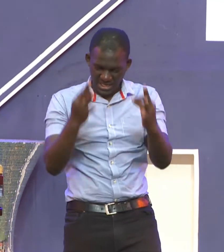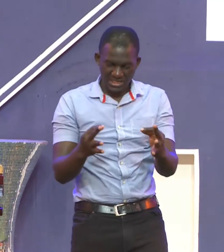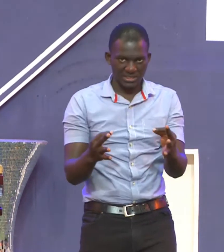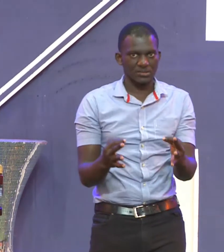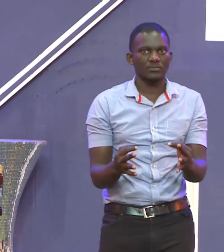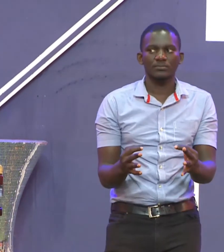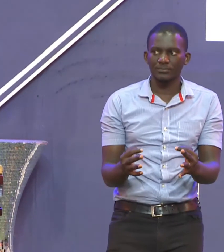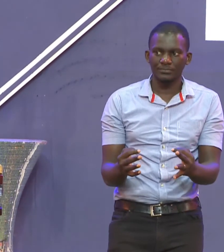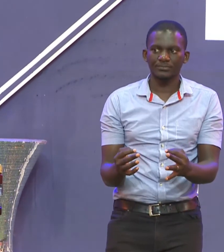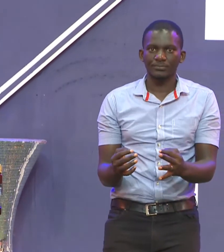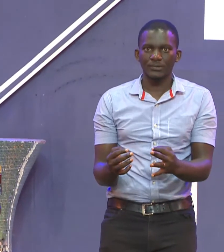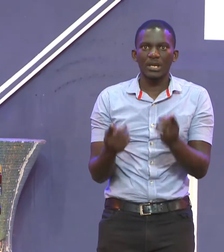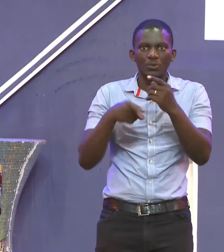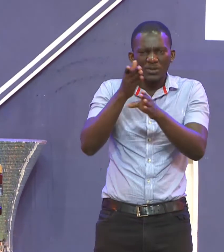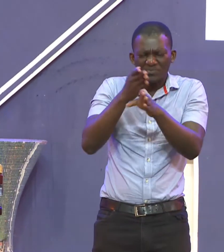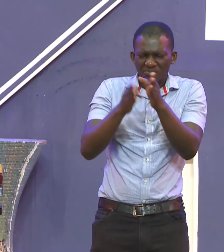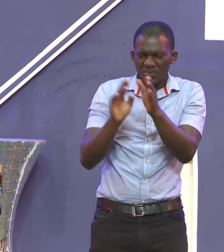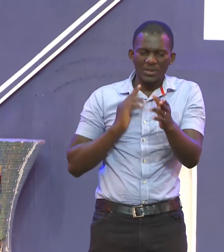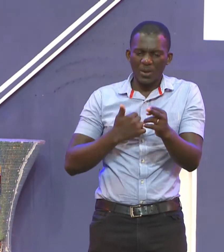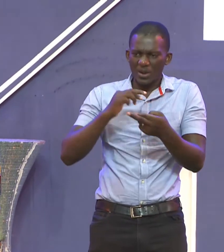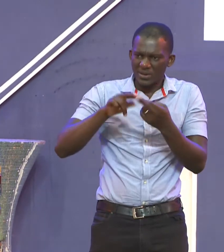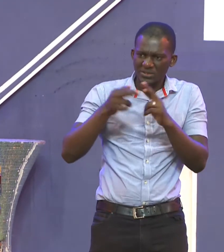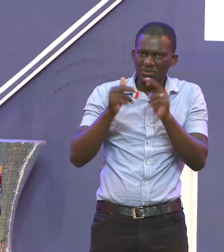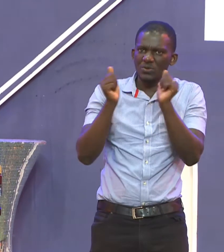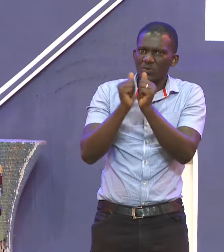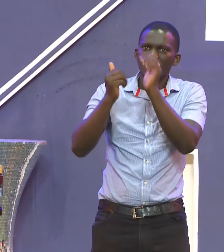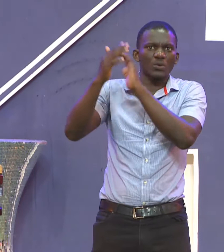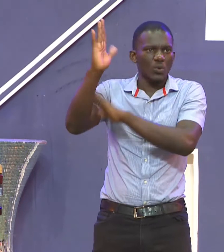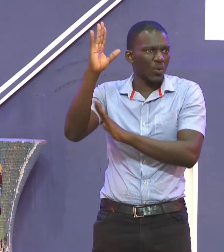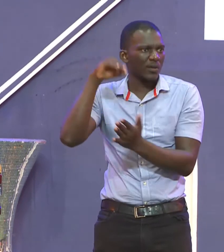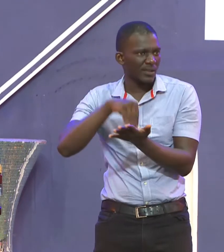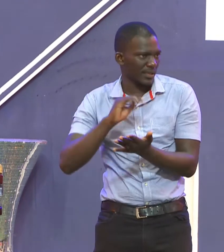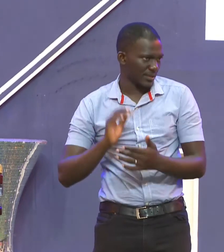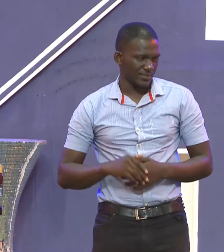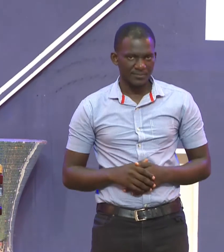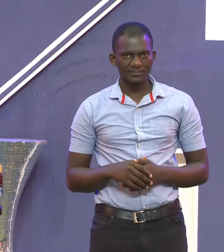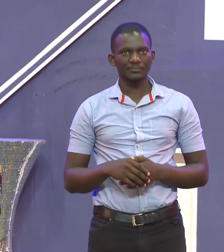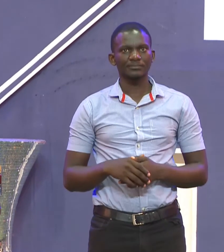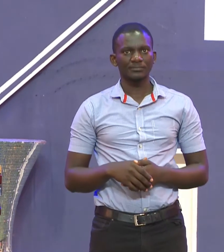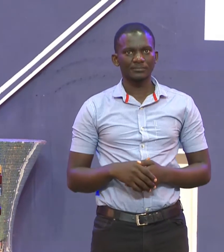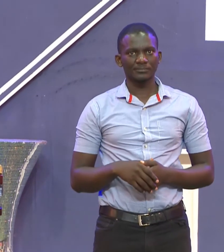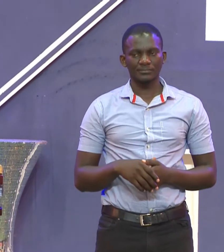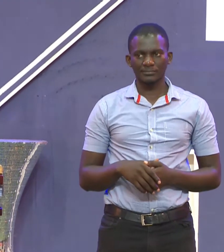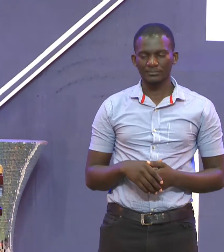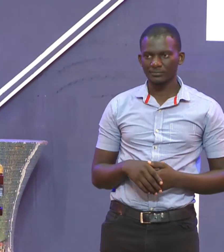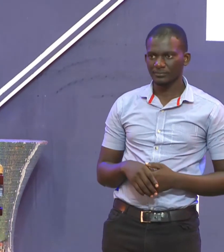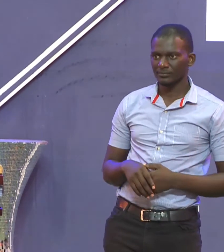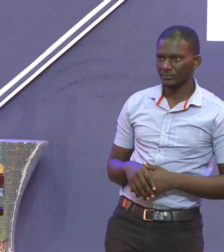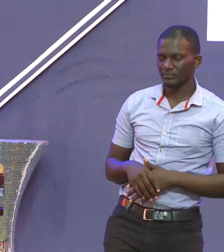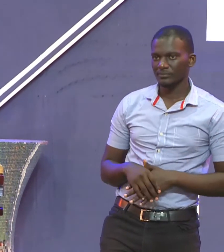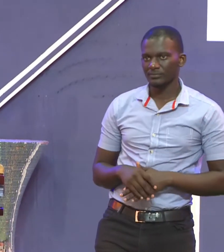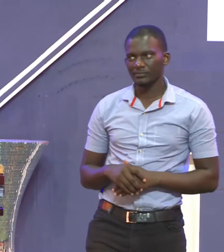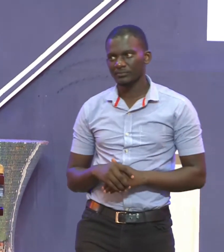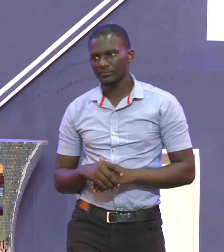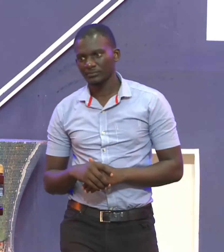can make a decision, ne tuzawe enkolagana yaffe okugizimba wakati waffe naye, and restore the relationship that we build a relationship between us